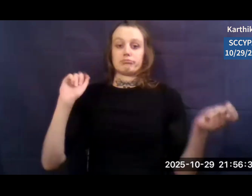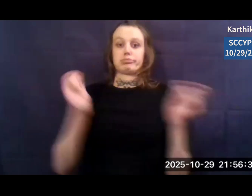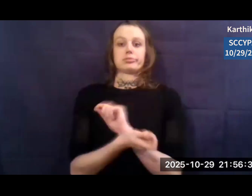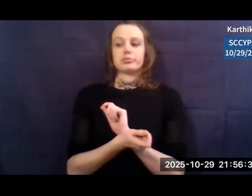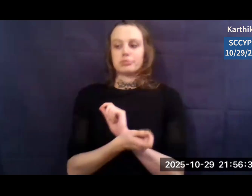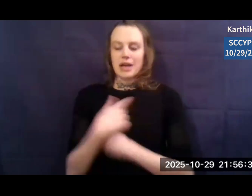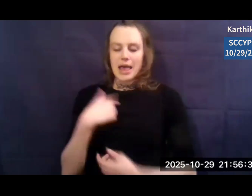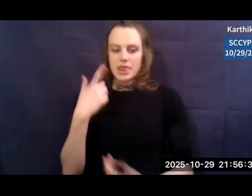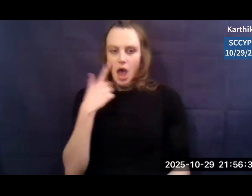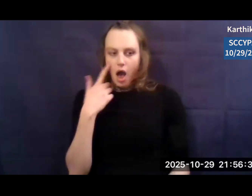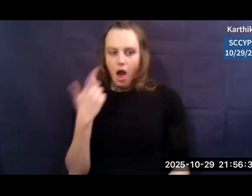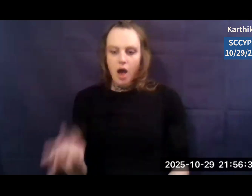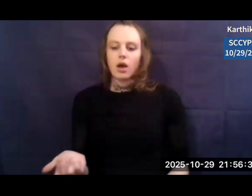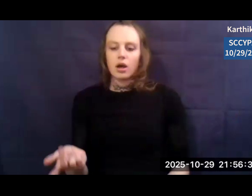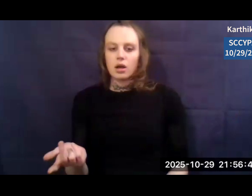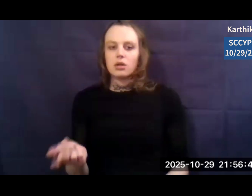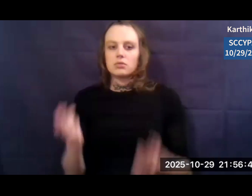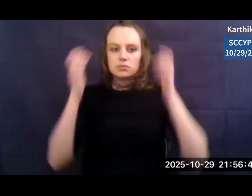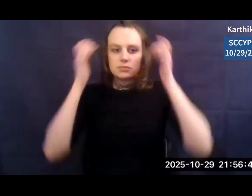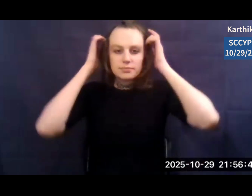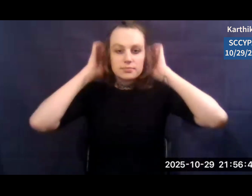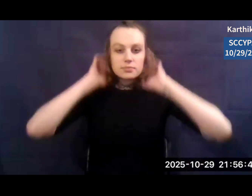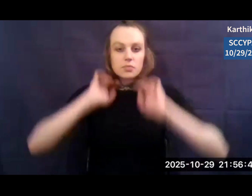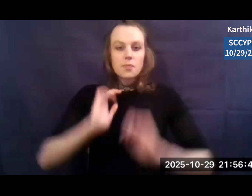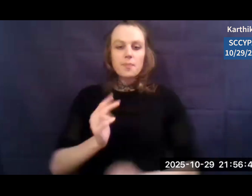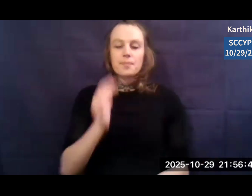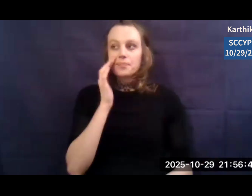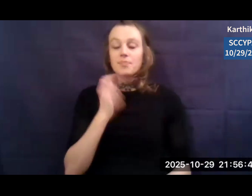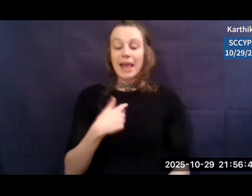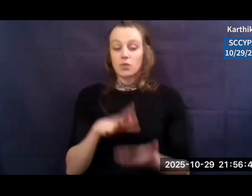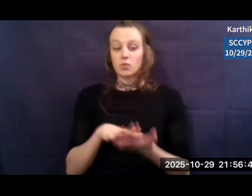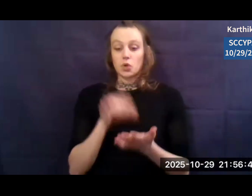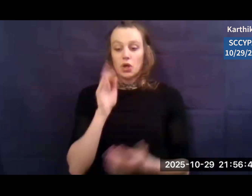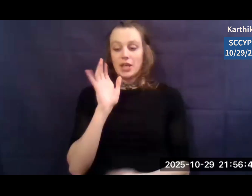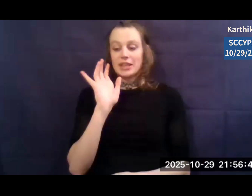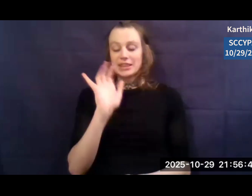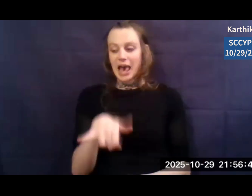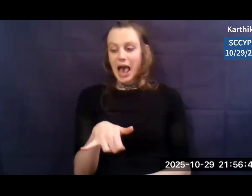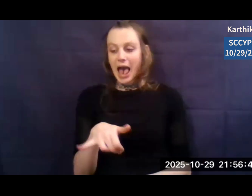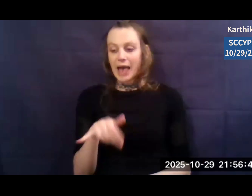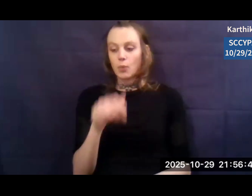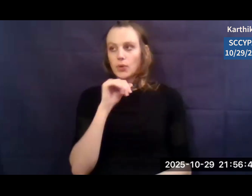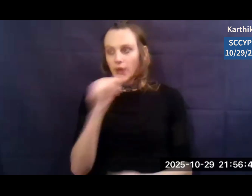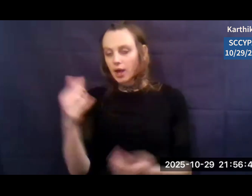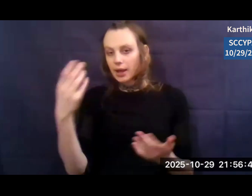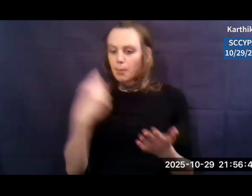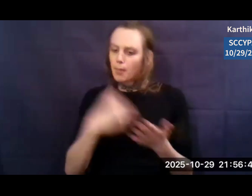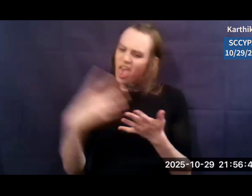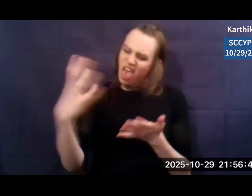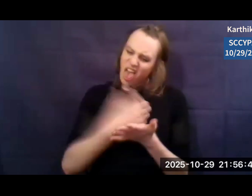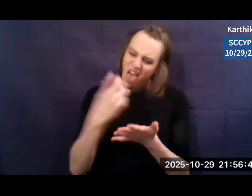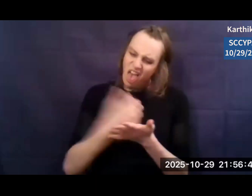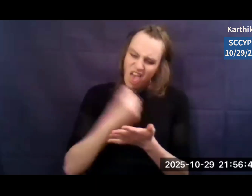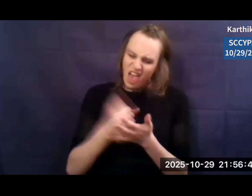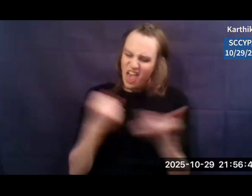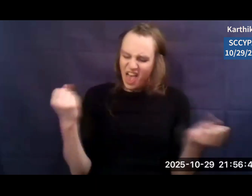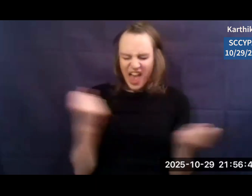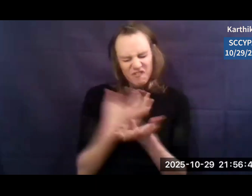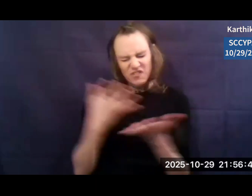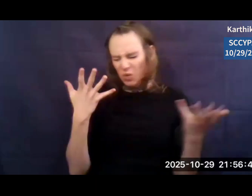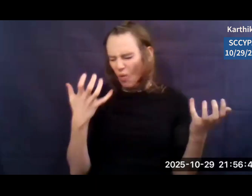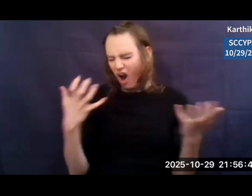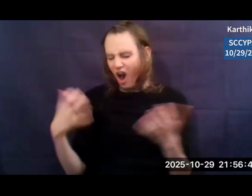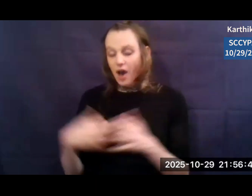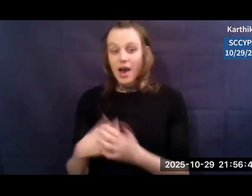switcheroos. When I found that out, because when I first read that sentence, I thought like fear of people